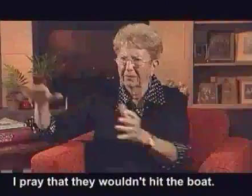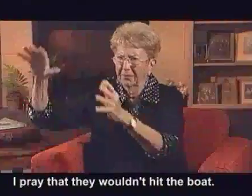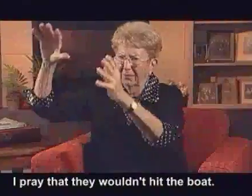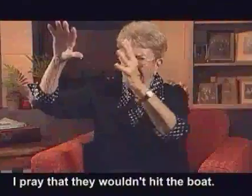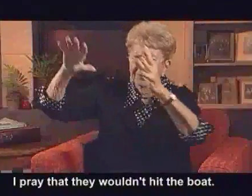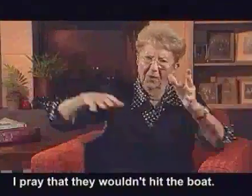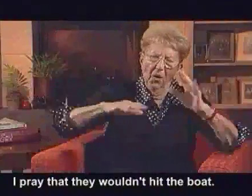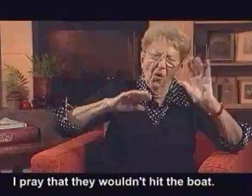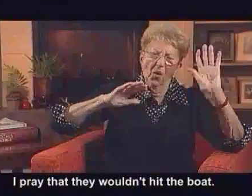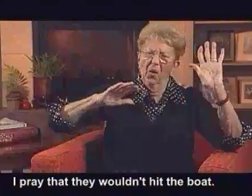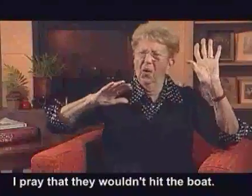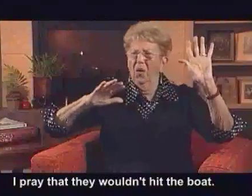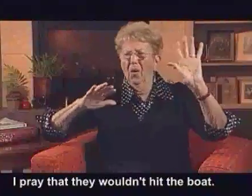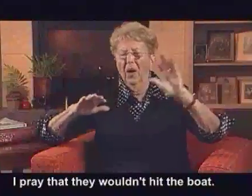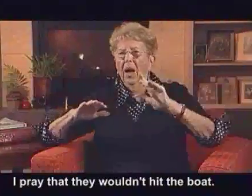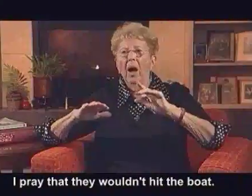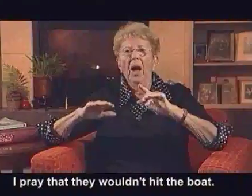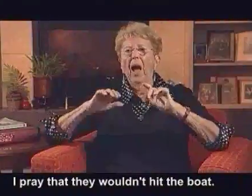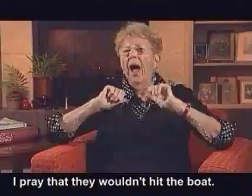that they wouldn't hit the boat.